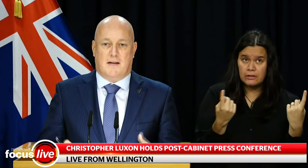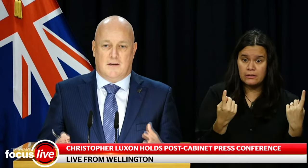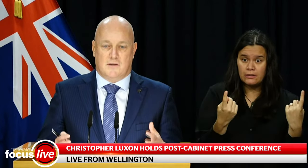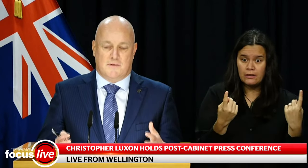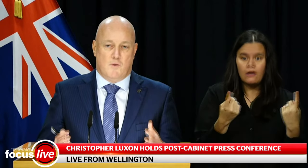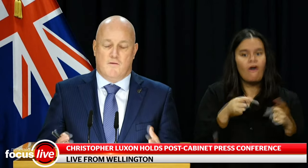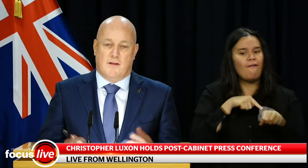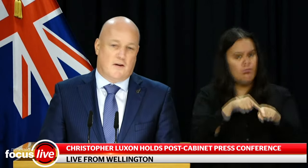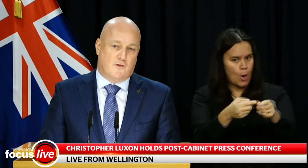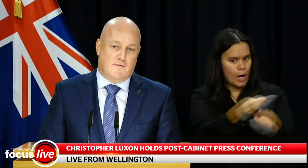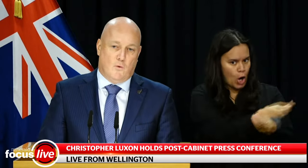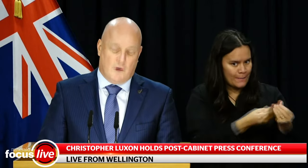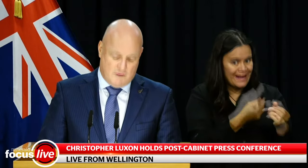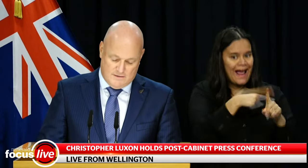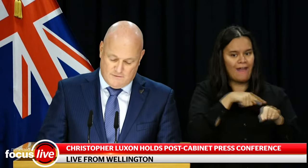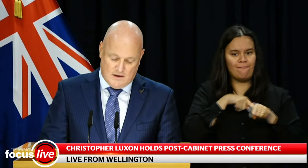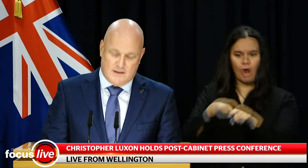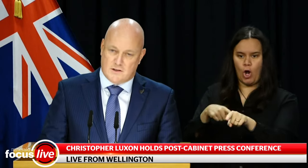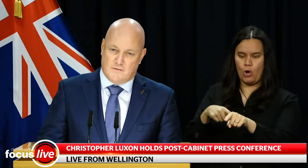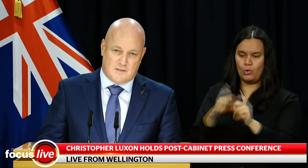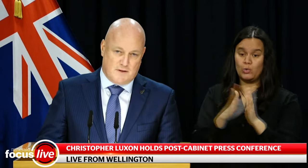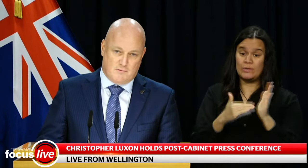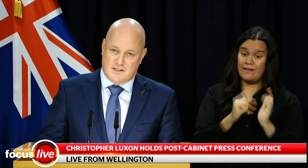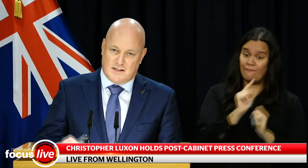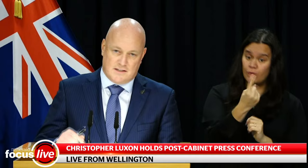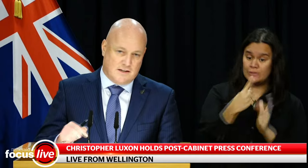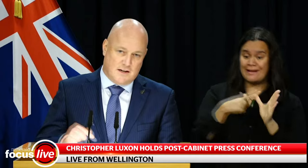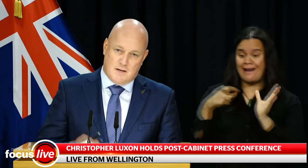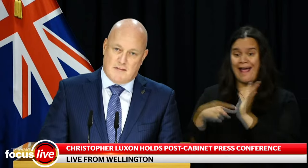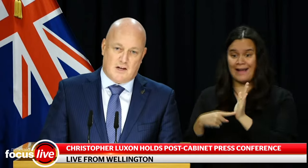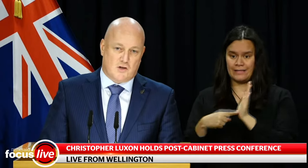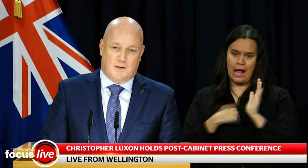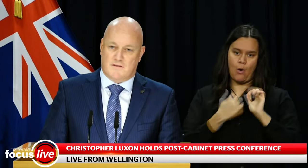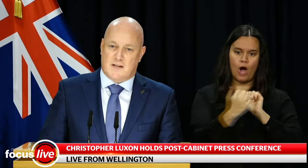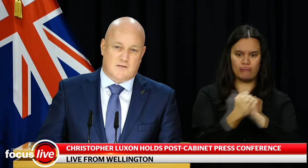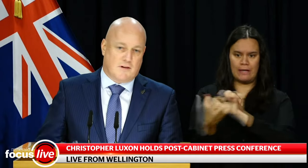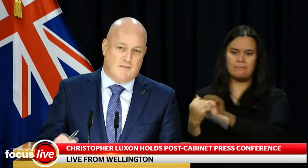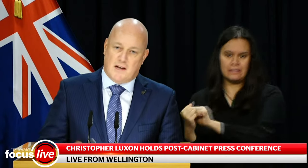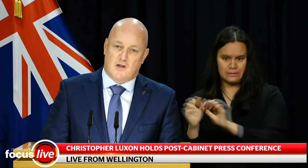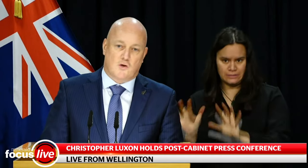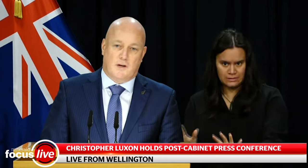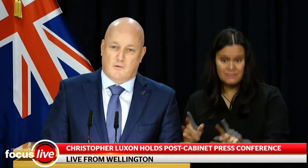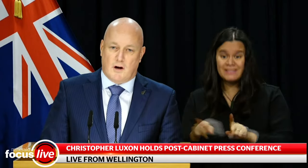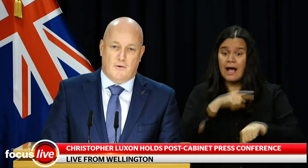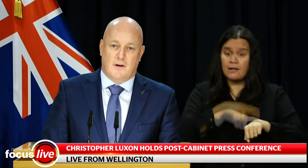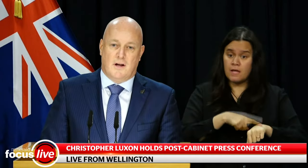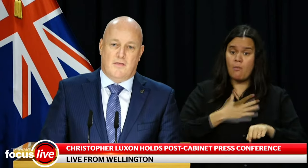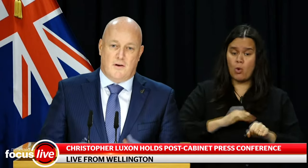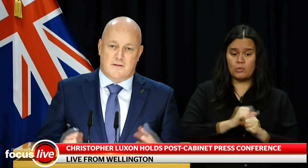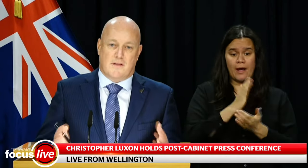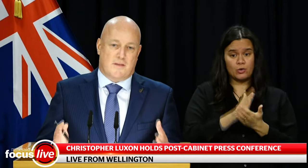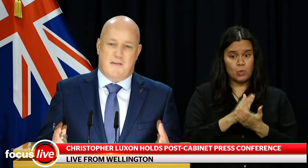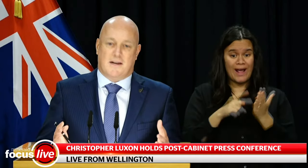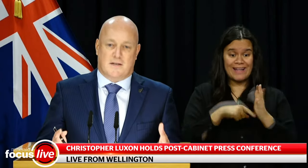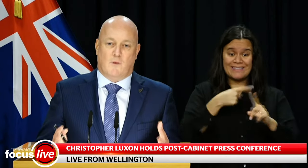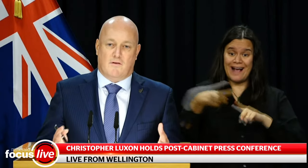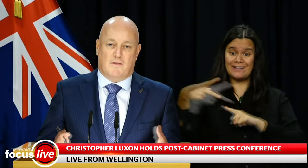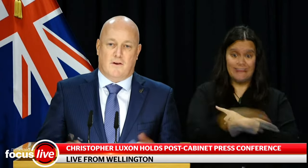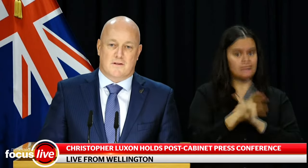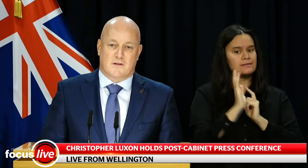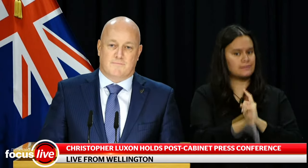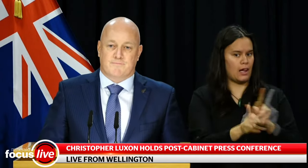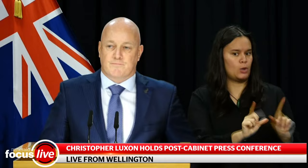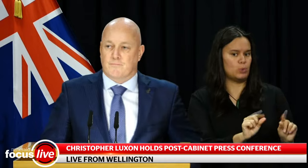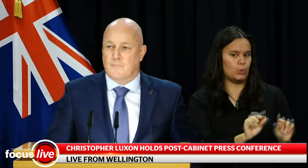that we're making in terms of moving the country forward around frontline services being protected, making sure we give tax relief, making sure we grow, those are the thematics that